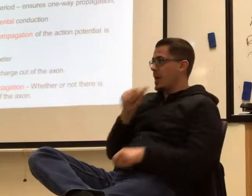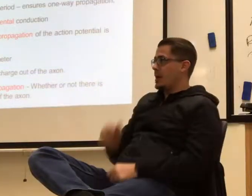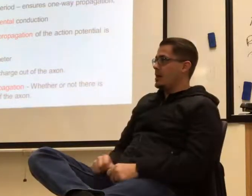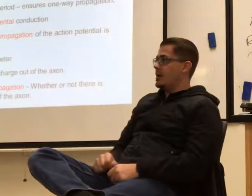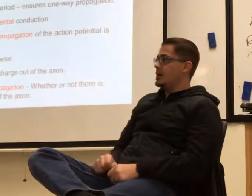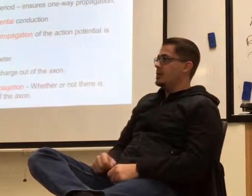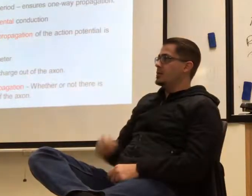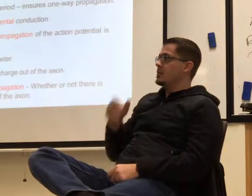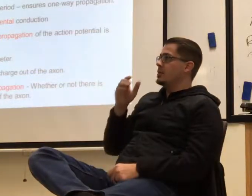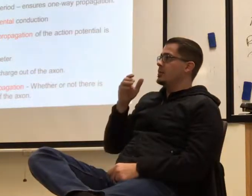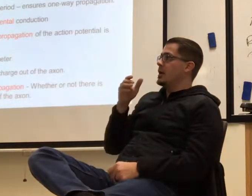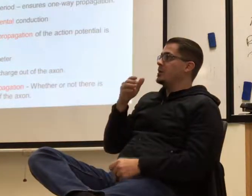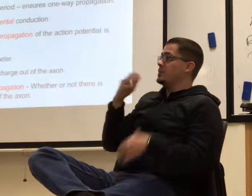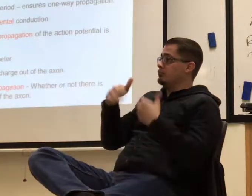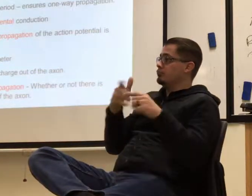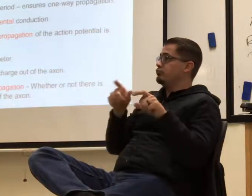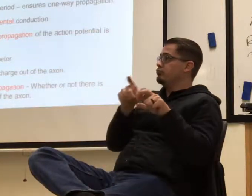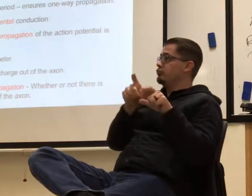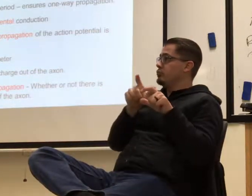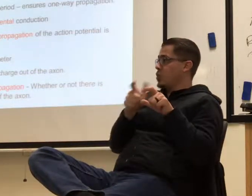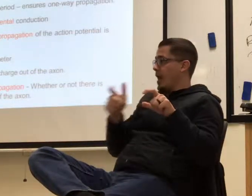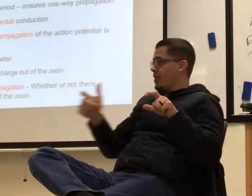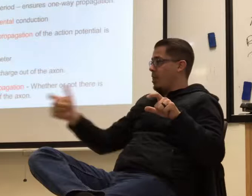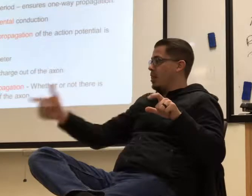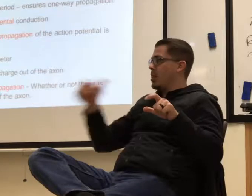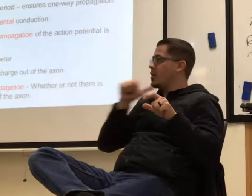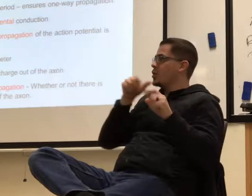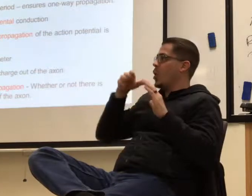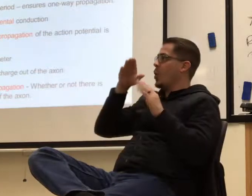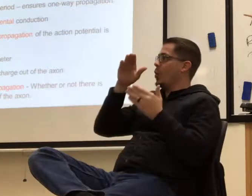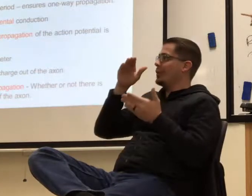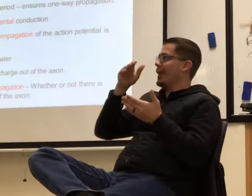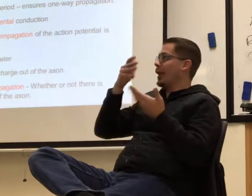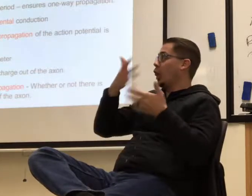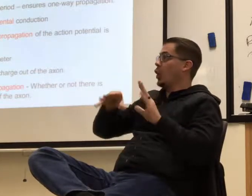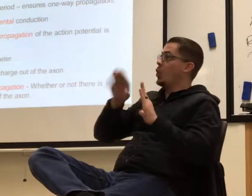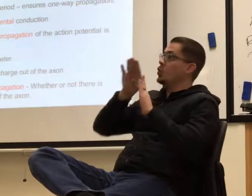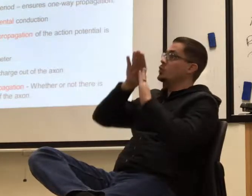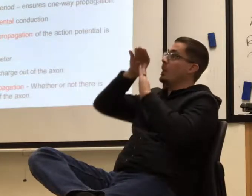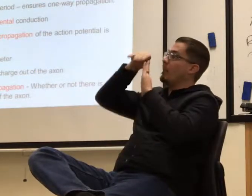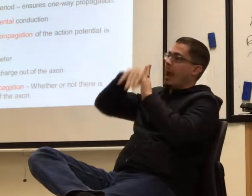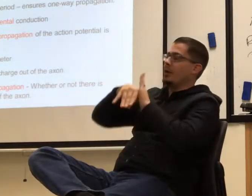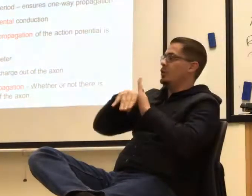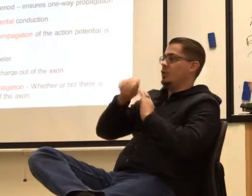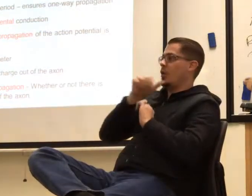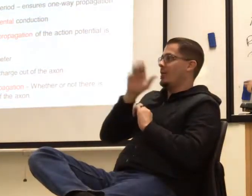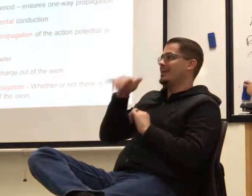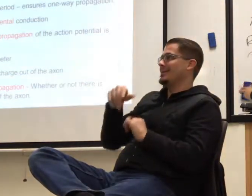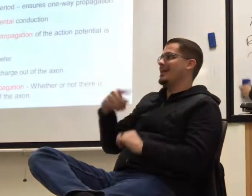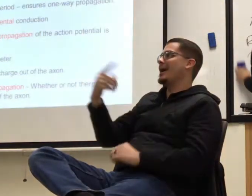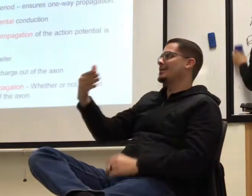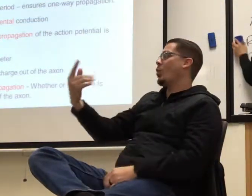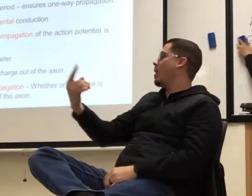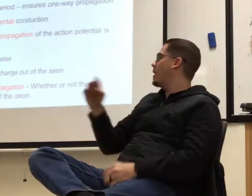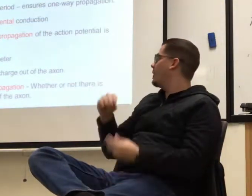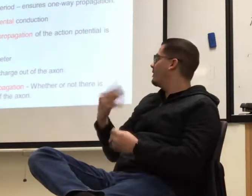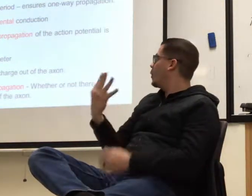is, as it does travel, you don't lose magnitude. That's the next one. Number 4,